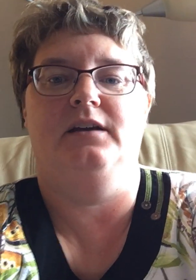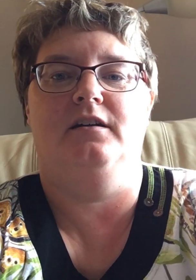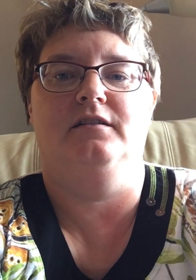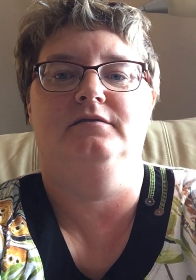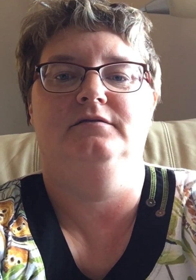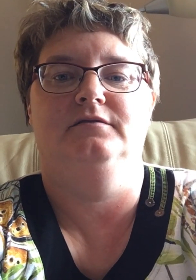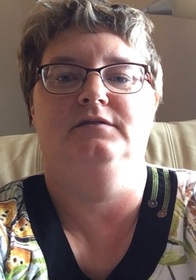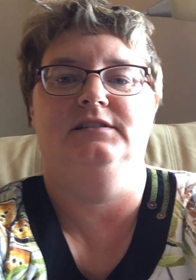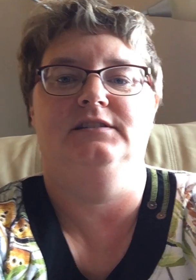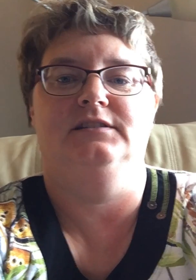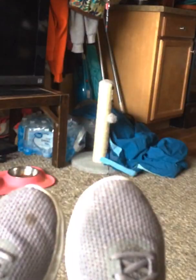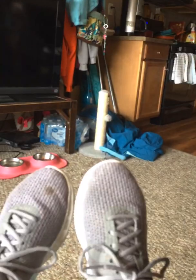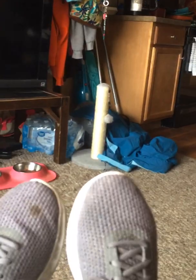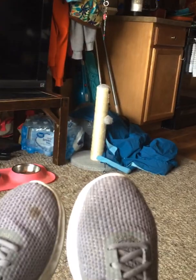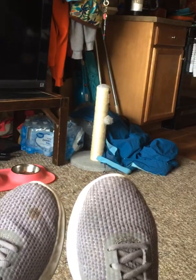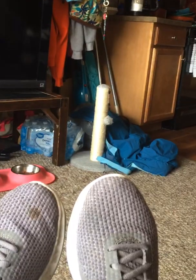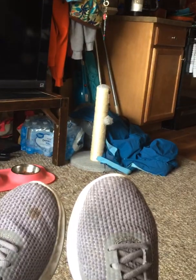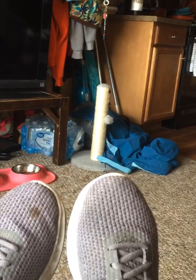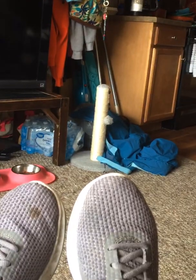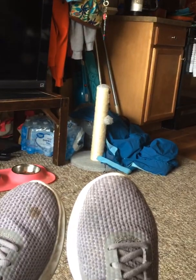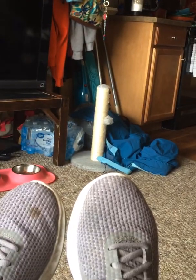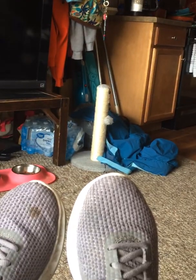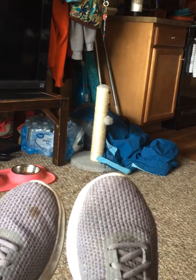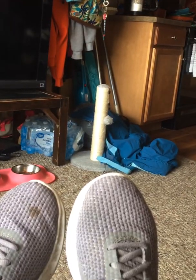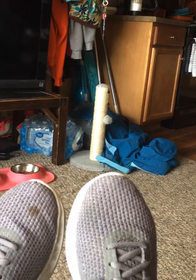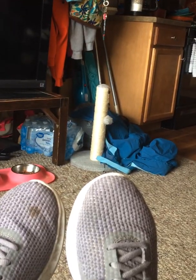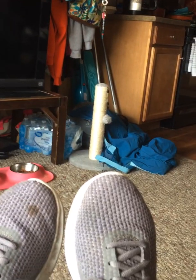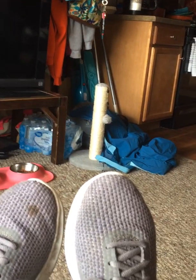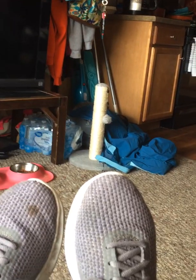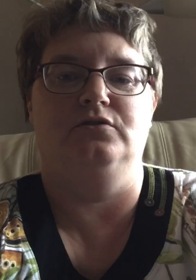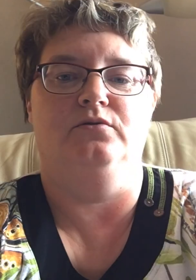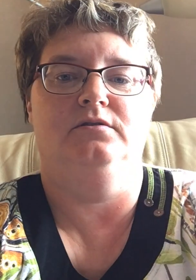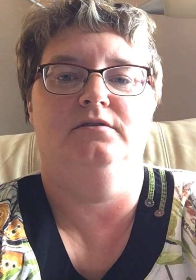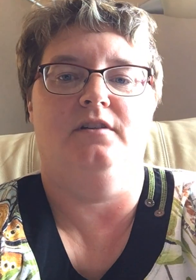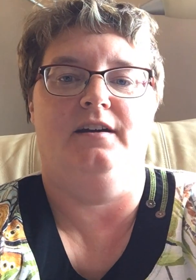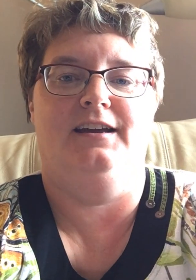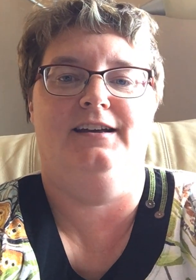bigger. We'll see. Oh no, you don't want to see my shoes. Sorry.